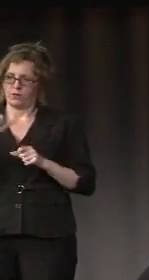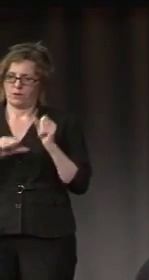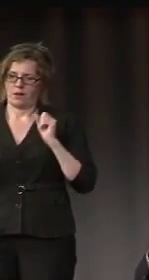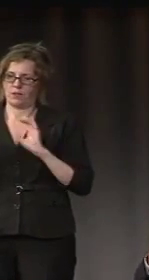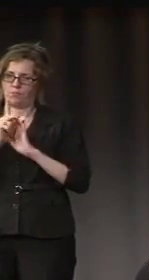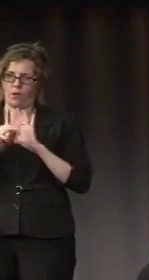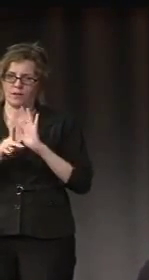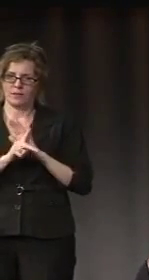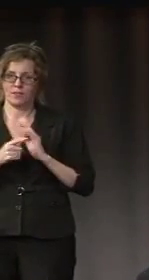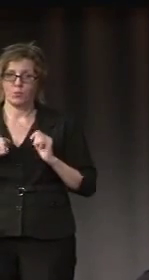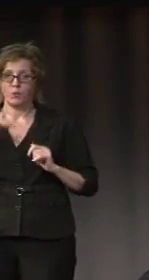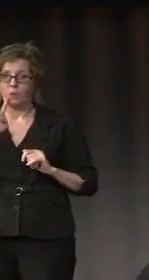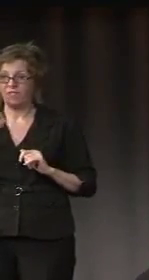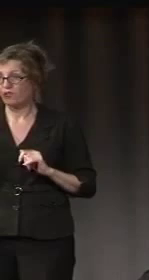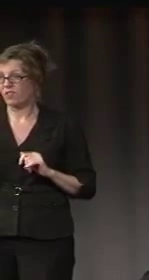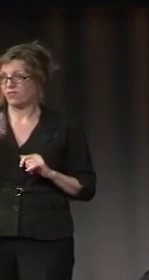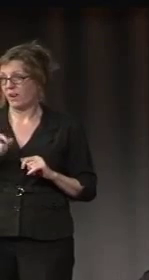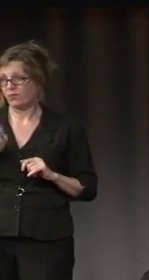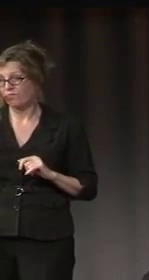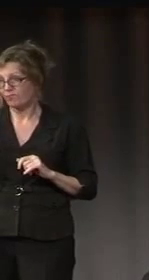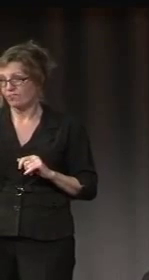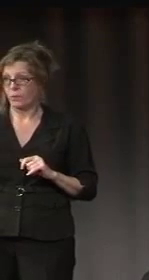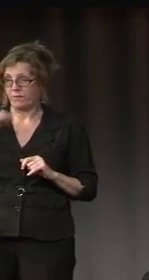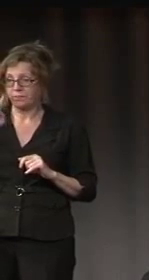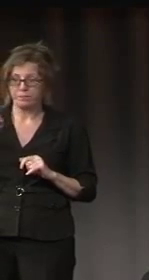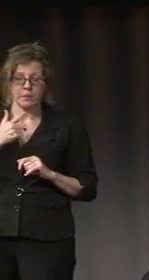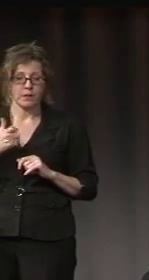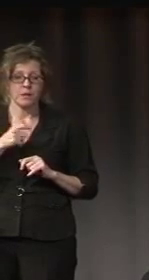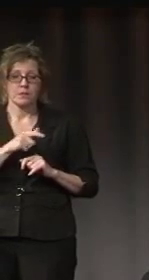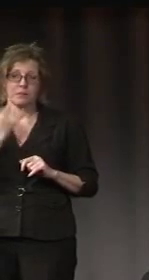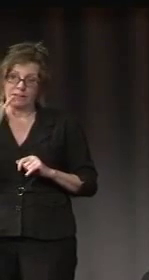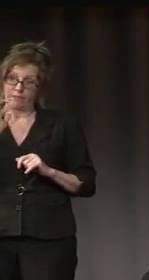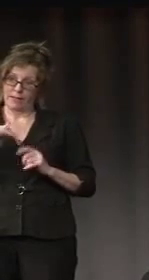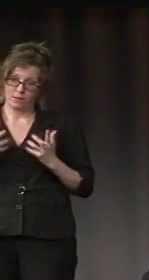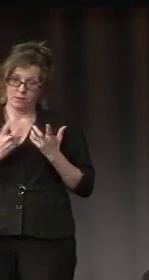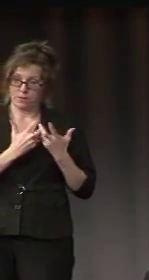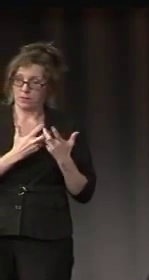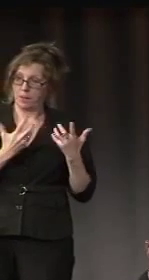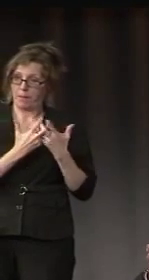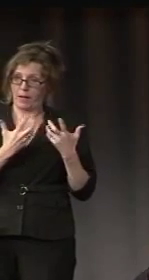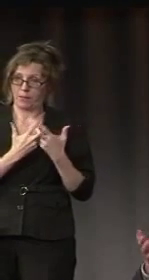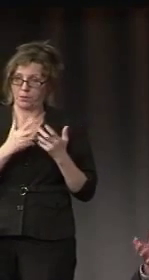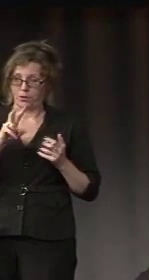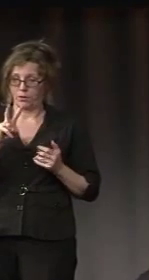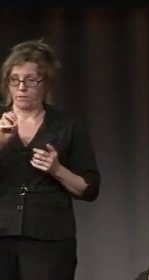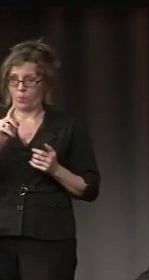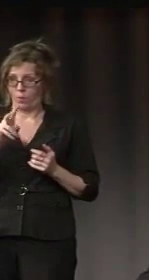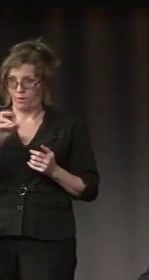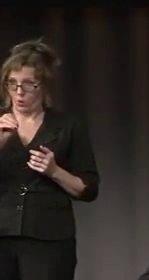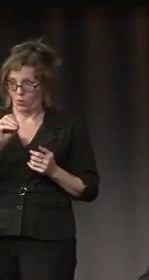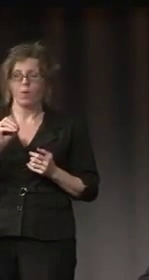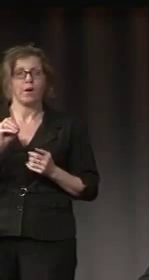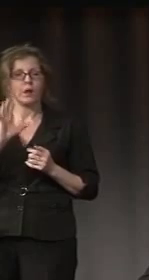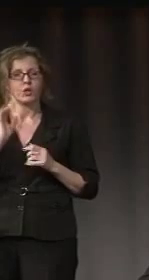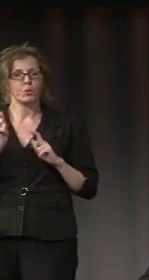of asking a machine that will end up being Volvo compatible, you will shift a lot of the energy